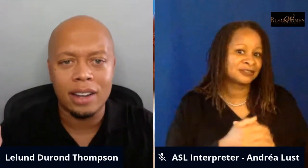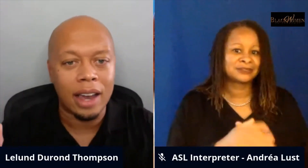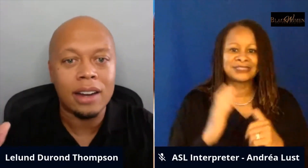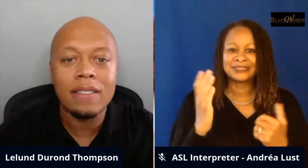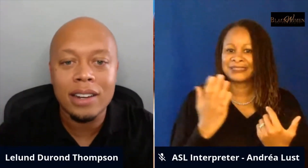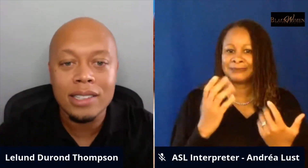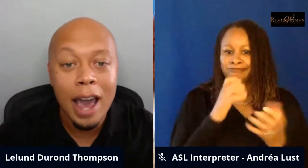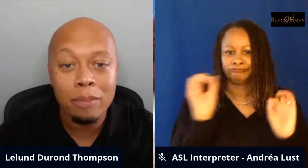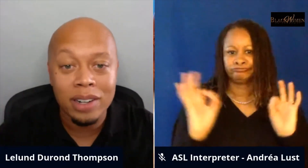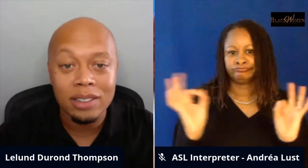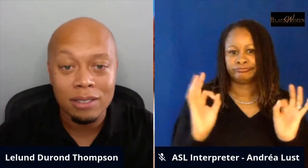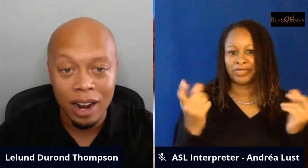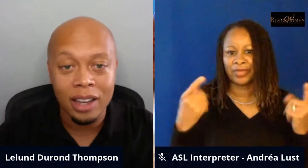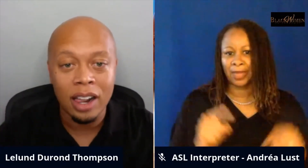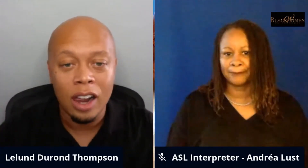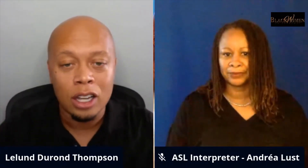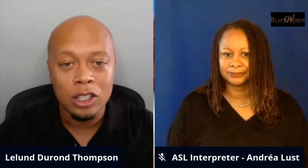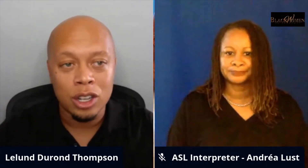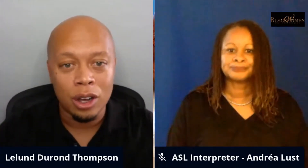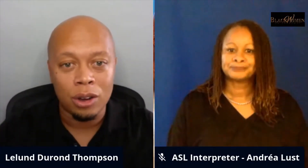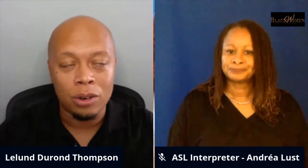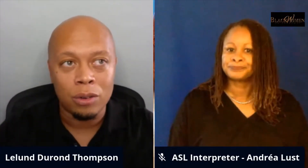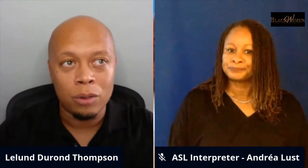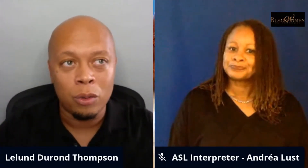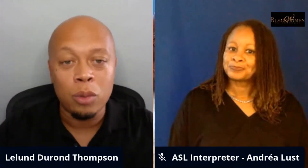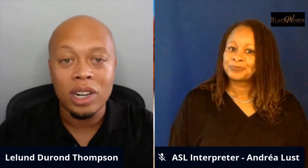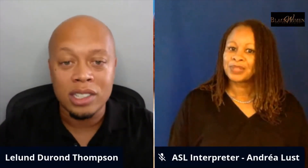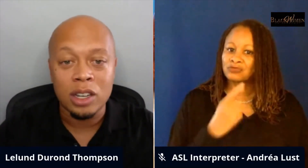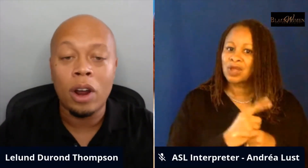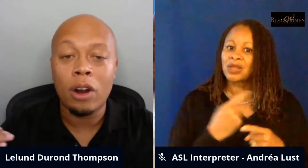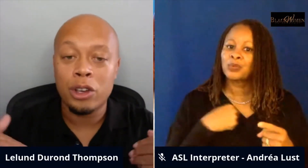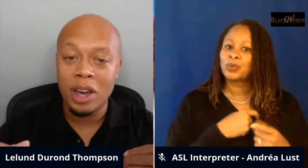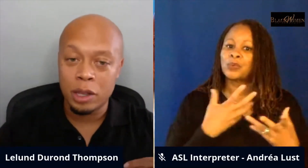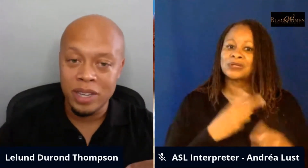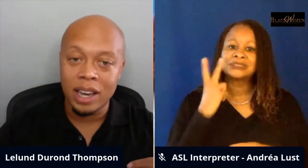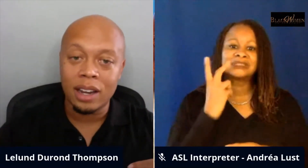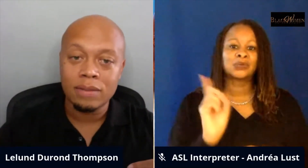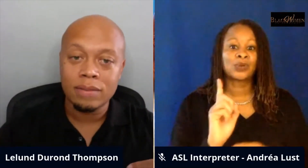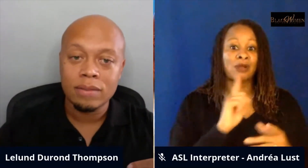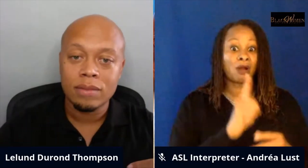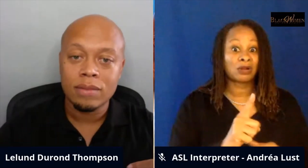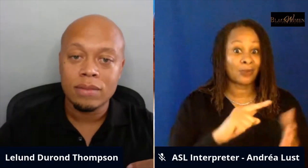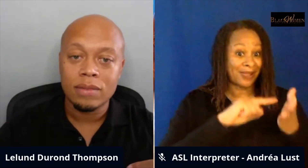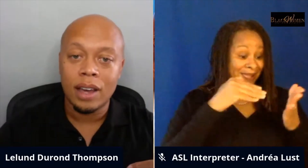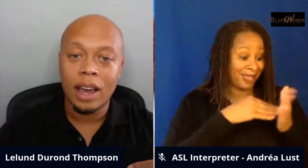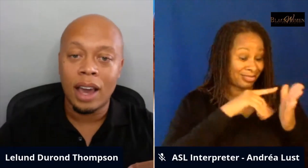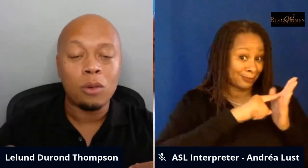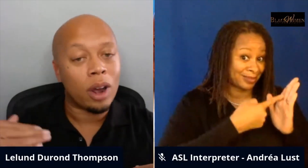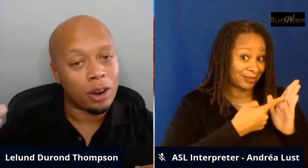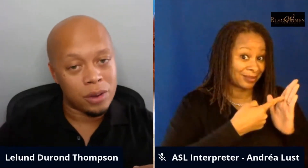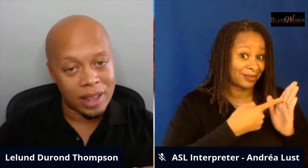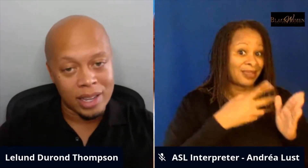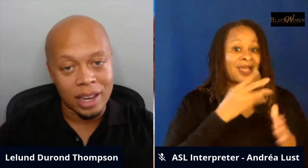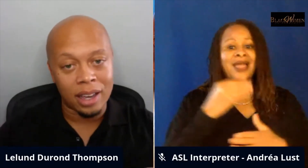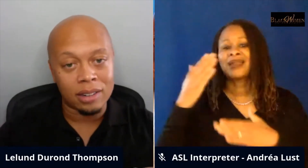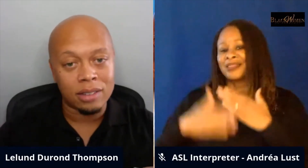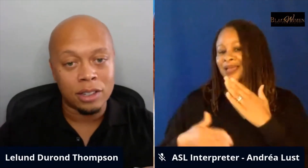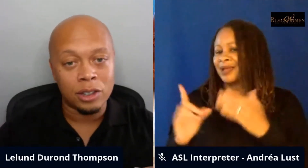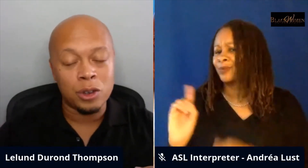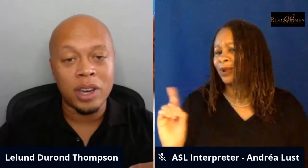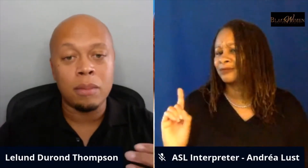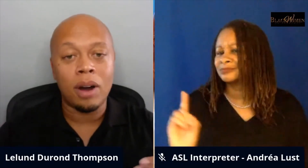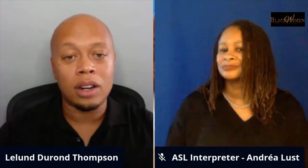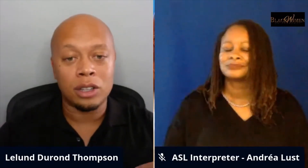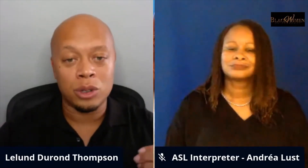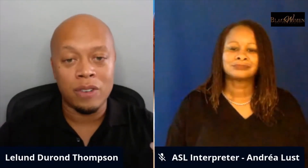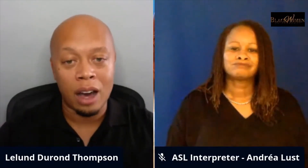non-event, like nothing has happened, right? So we want to see, where are you at the beginning and where are you at the end?